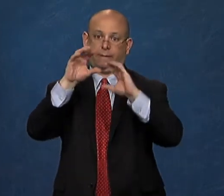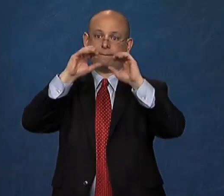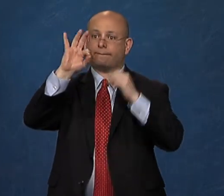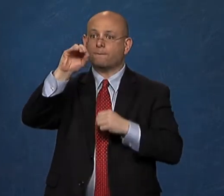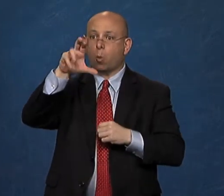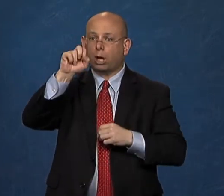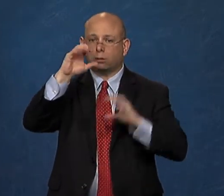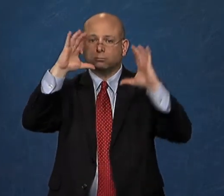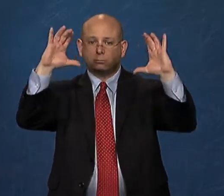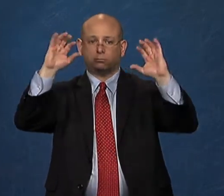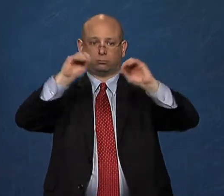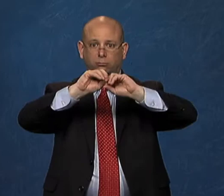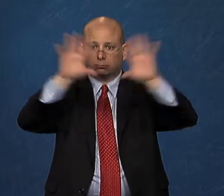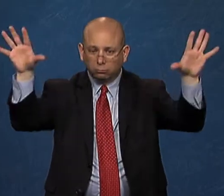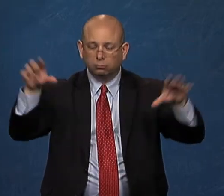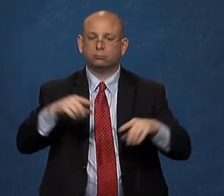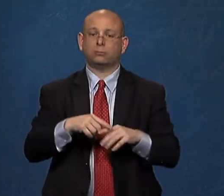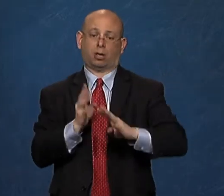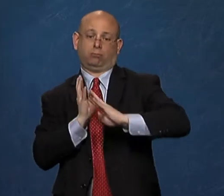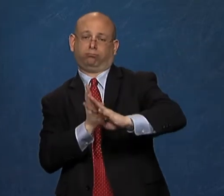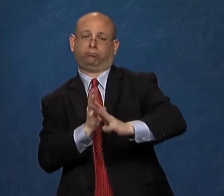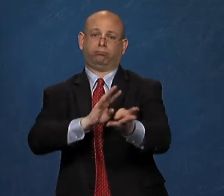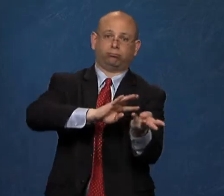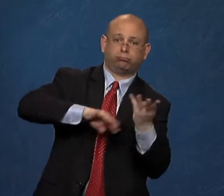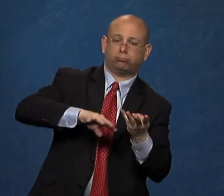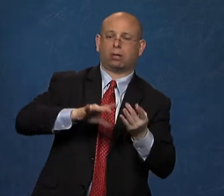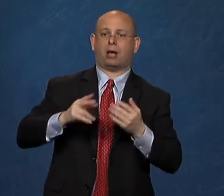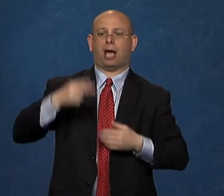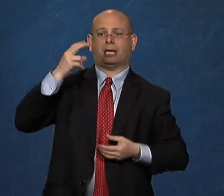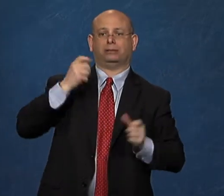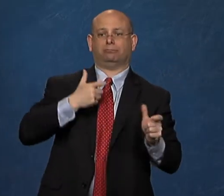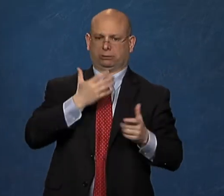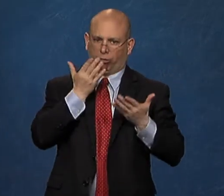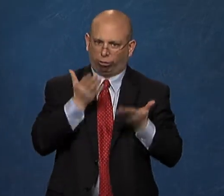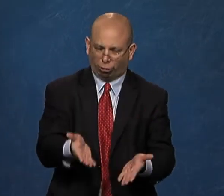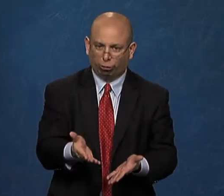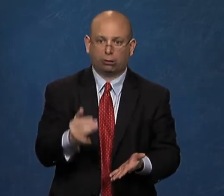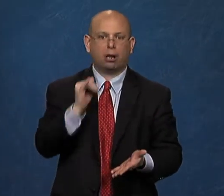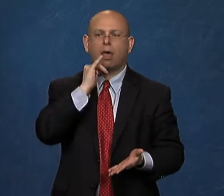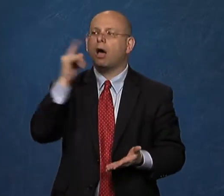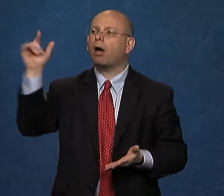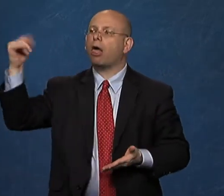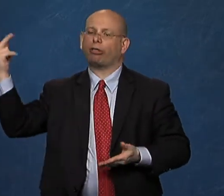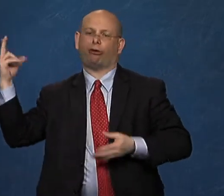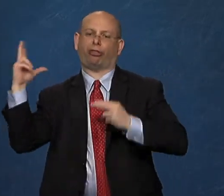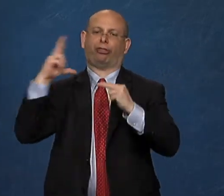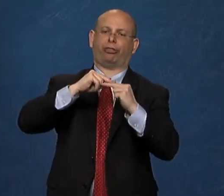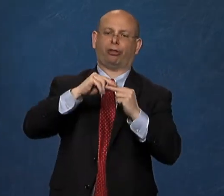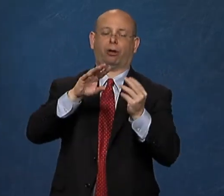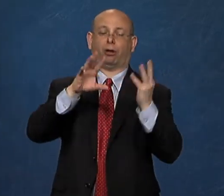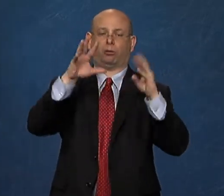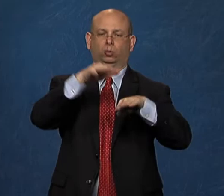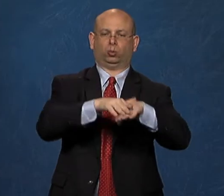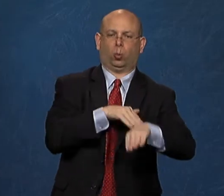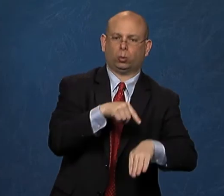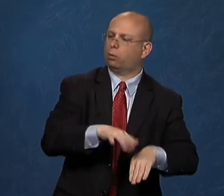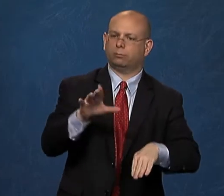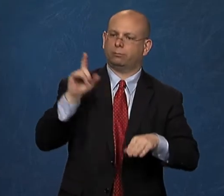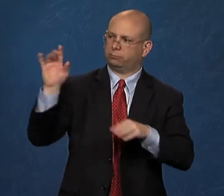audio channel are working effectively, that everything is in focus, and that the streams are going through high-speed internet, so that we're